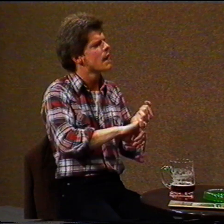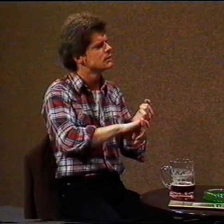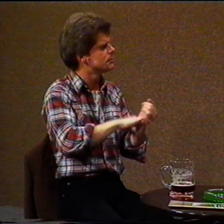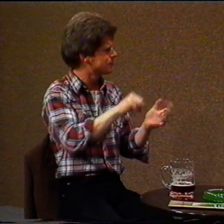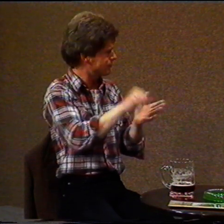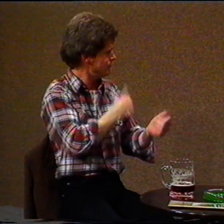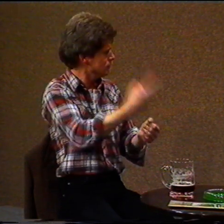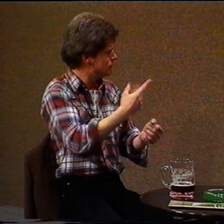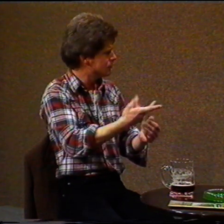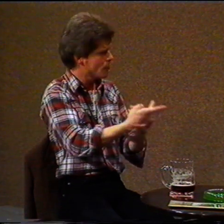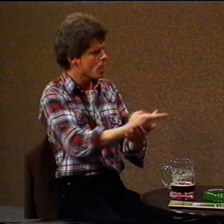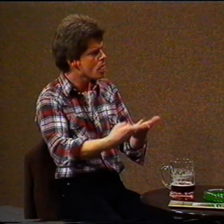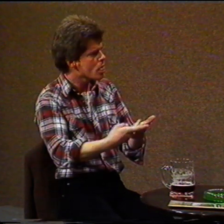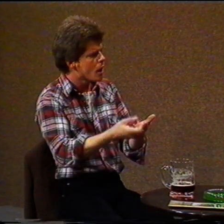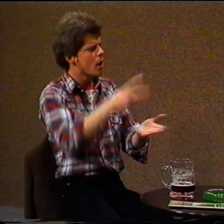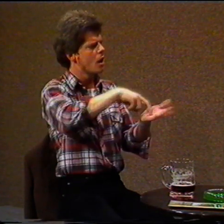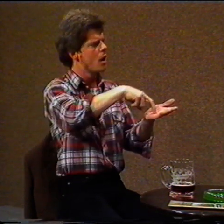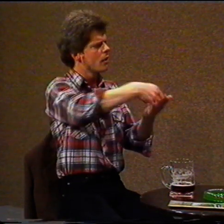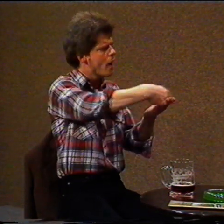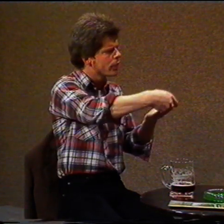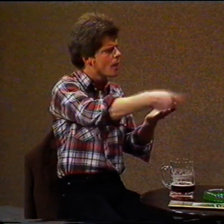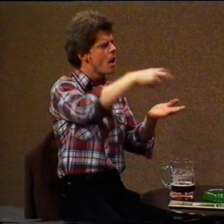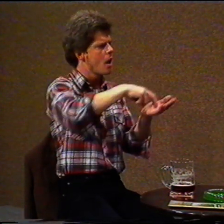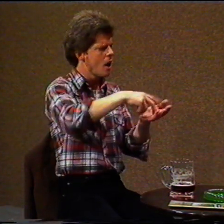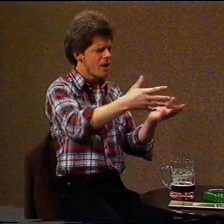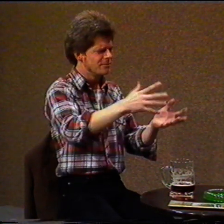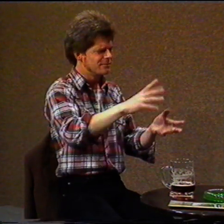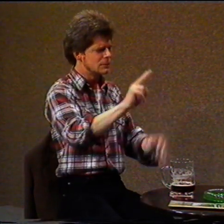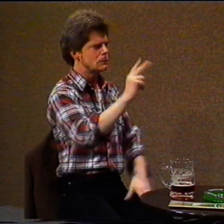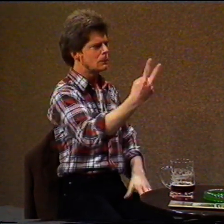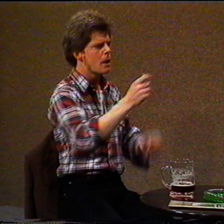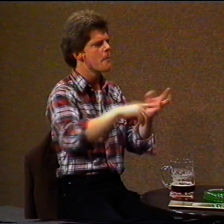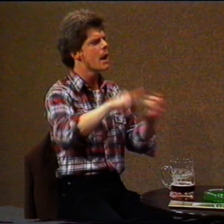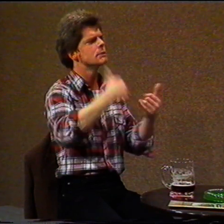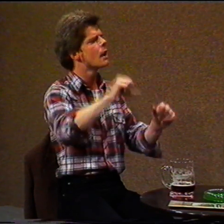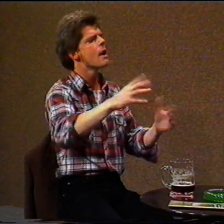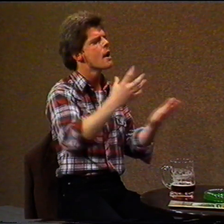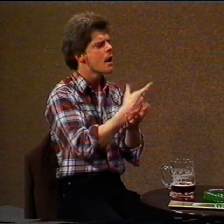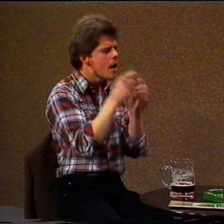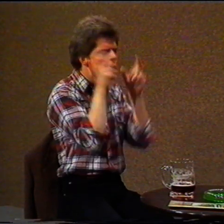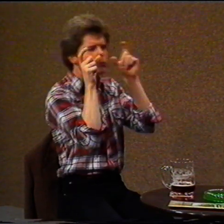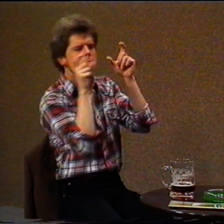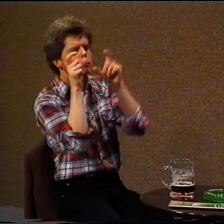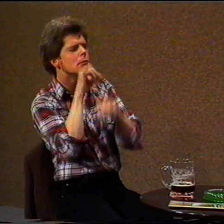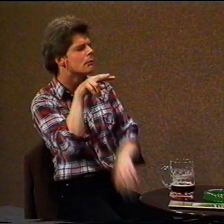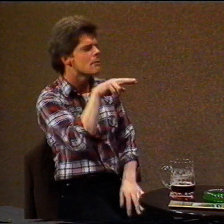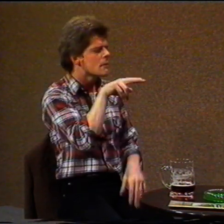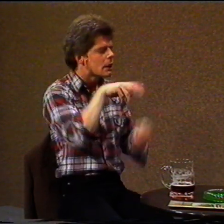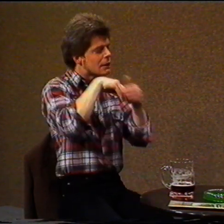there. He was really staggering all over the place, falling down and getting up, and anyway, he wanted the last bus, and he